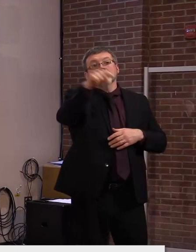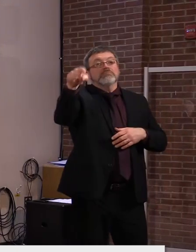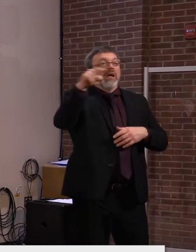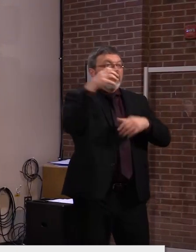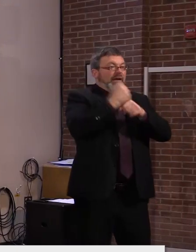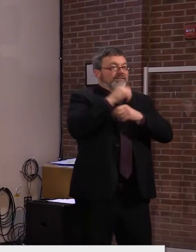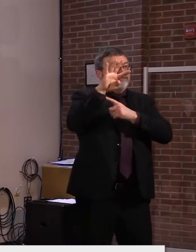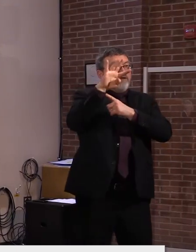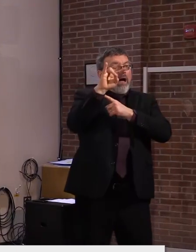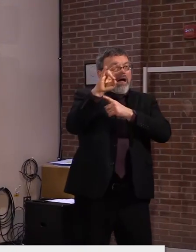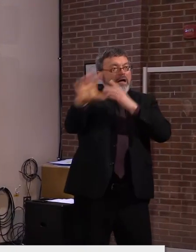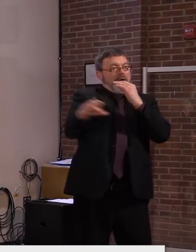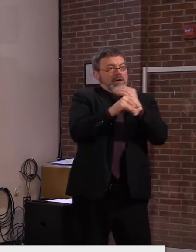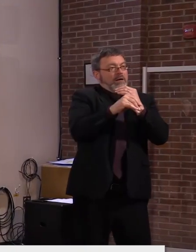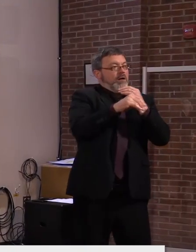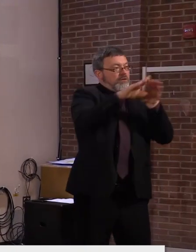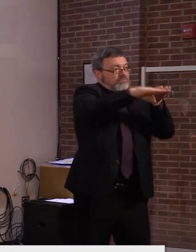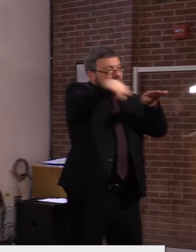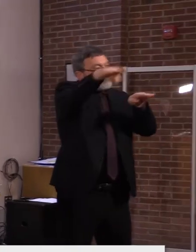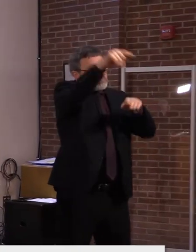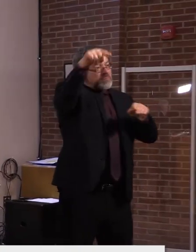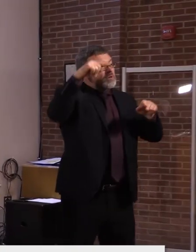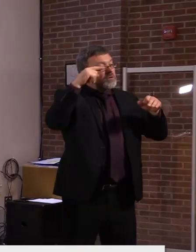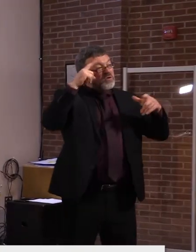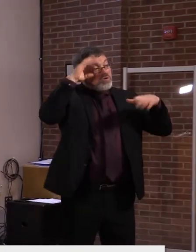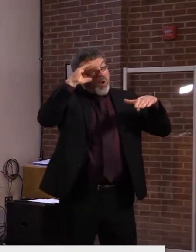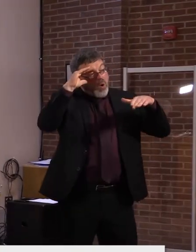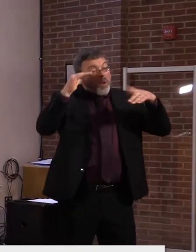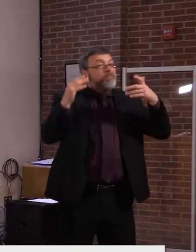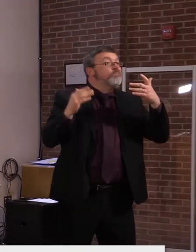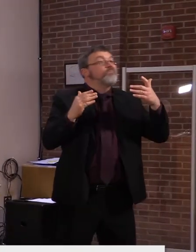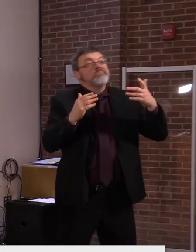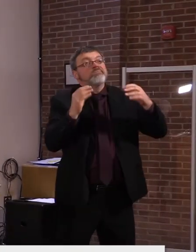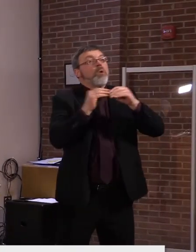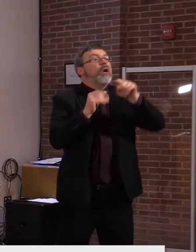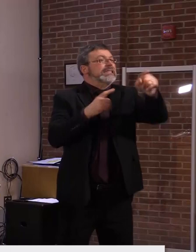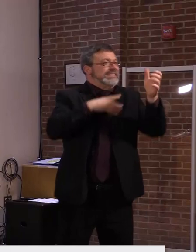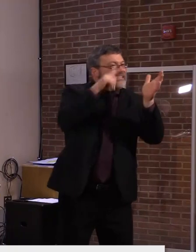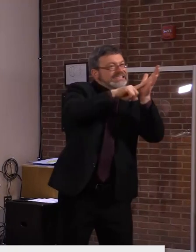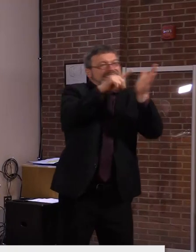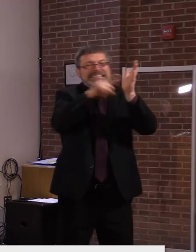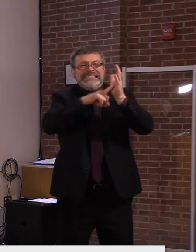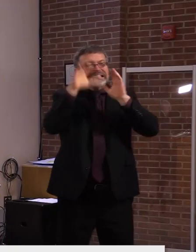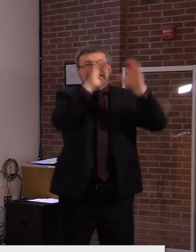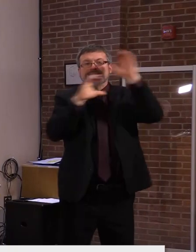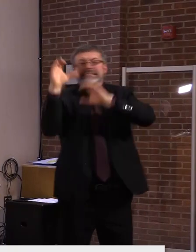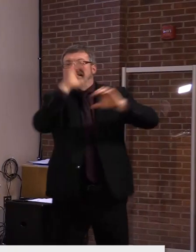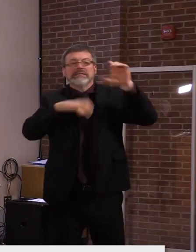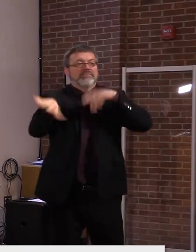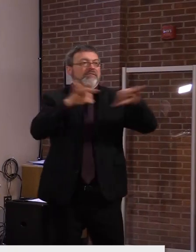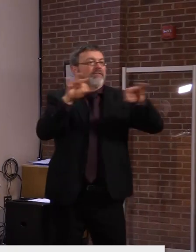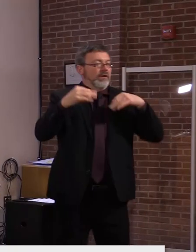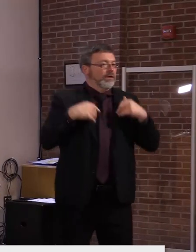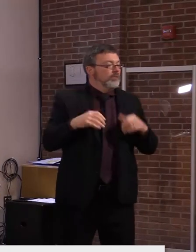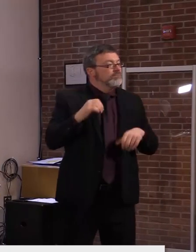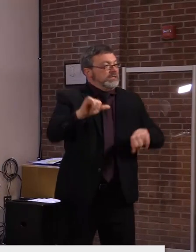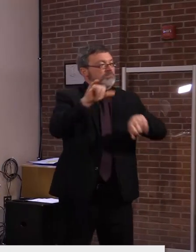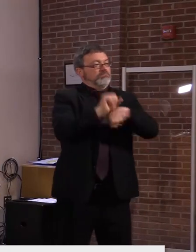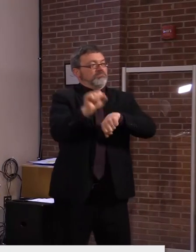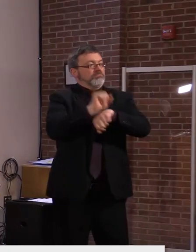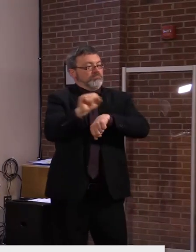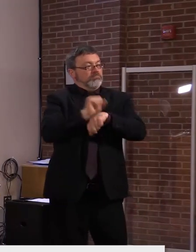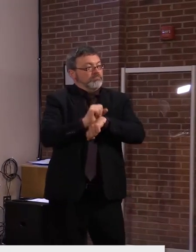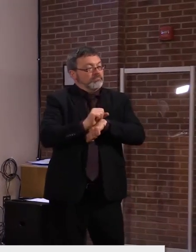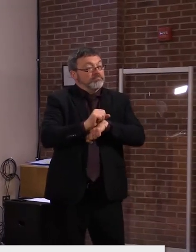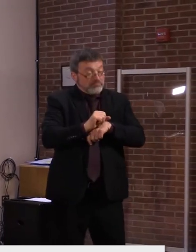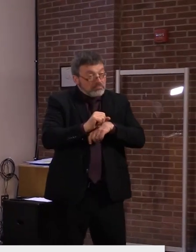and possibly more to follow as they are needed. We're also meeting with the VA Medical Center in White River